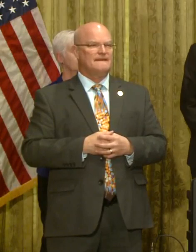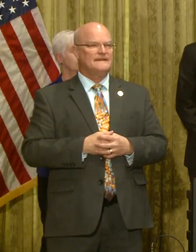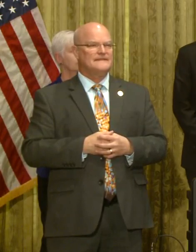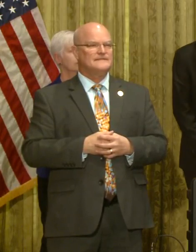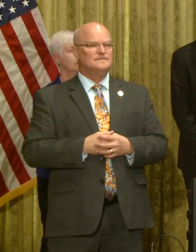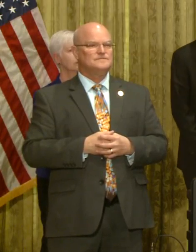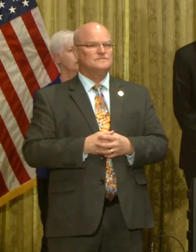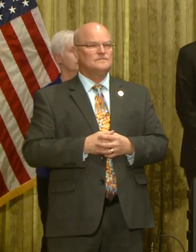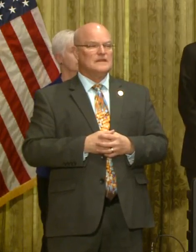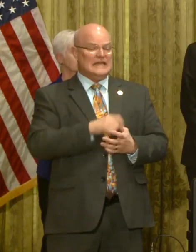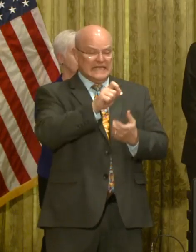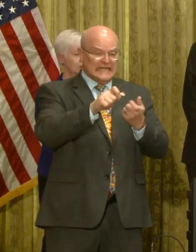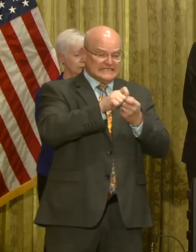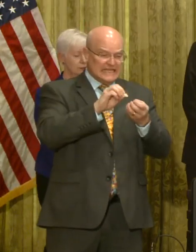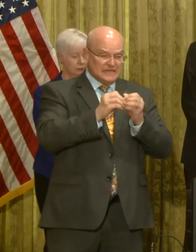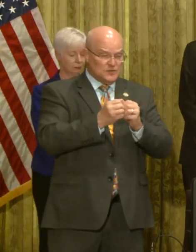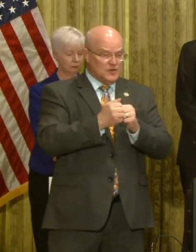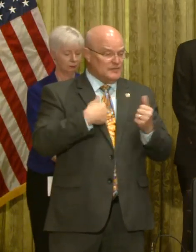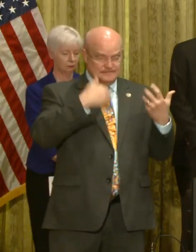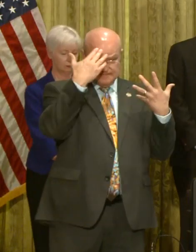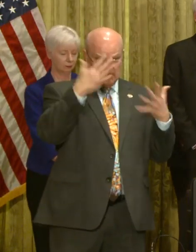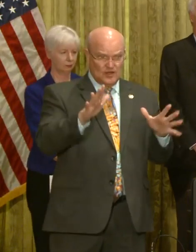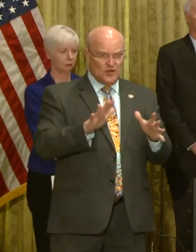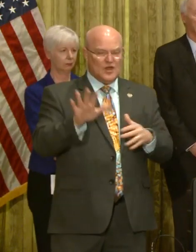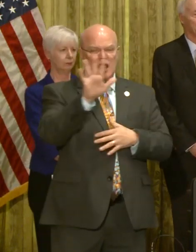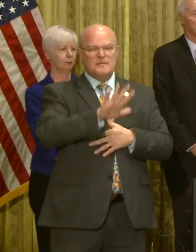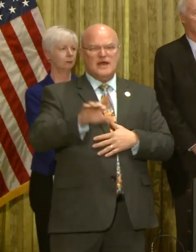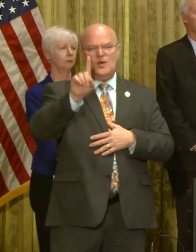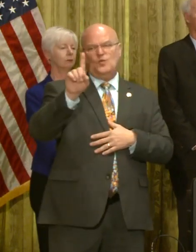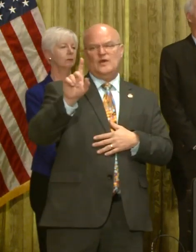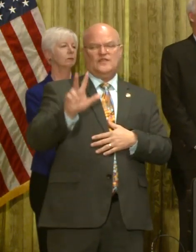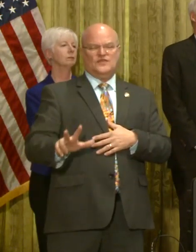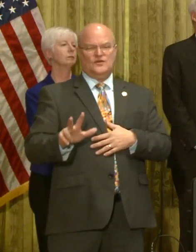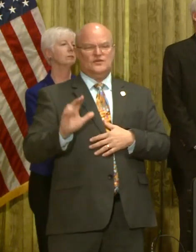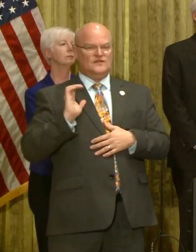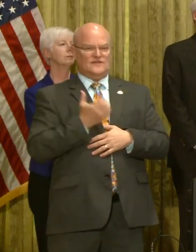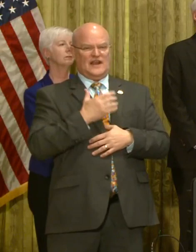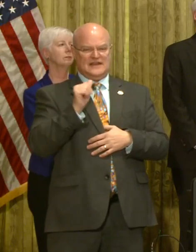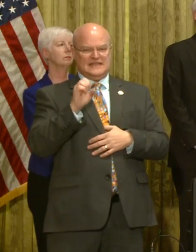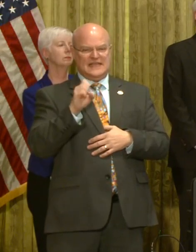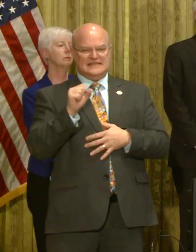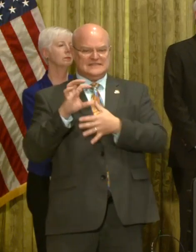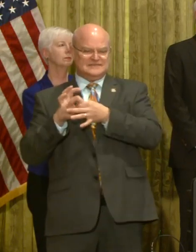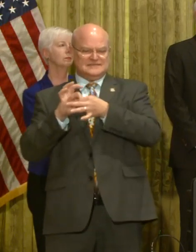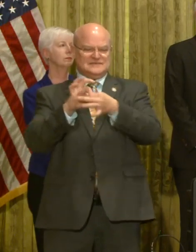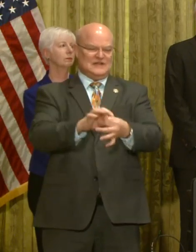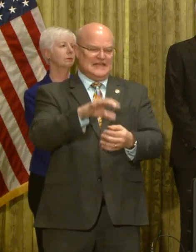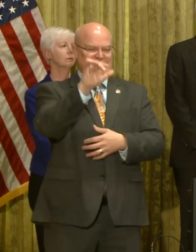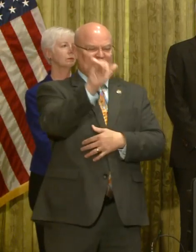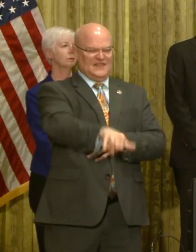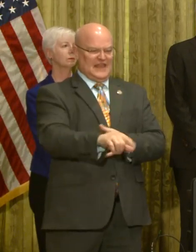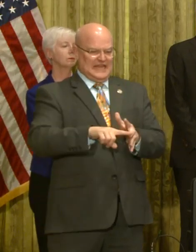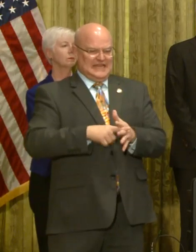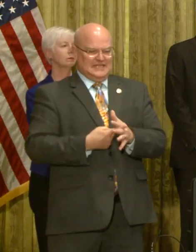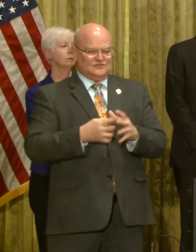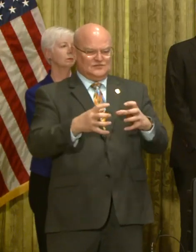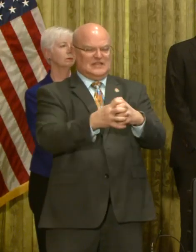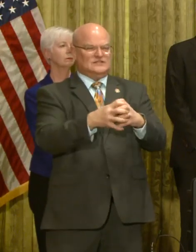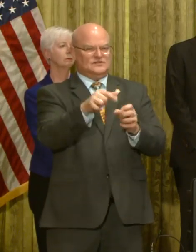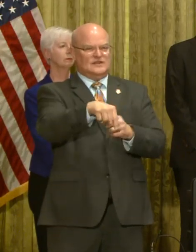I don't have those exact numbers with me. Approximately a third of our cases so far have been in some way related to that initial